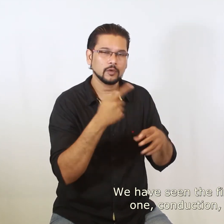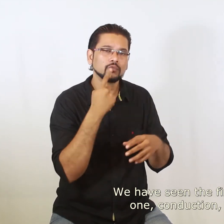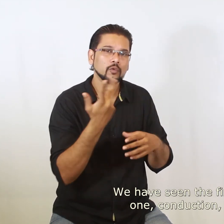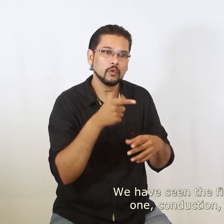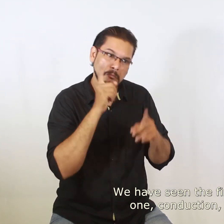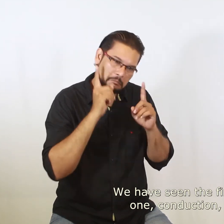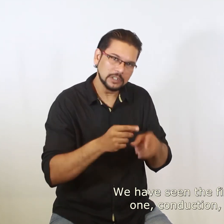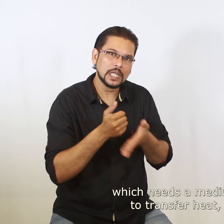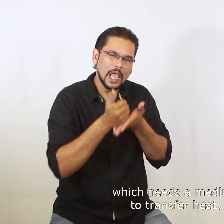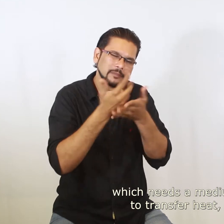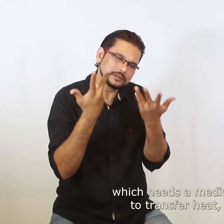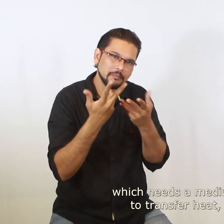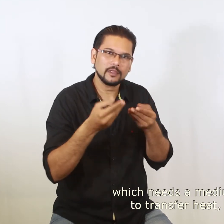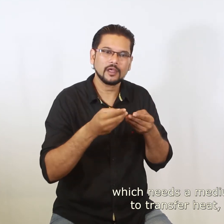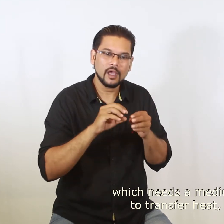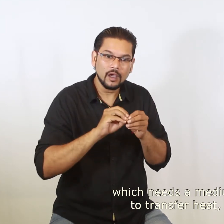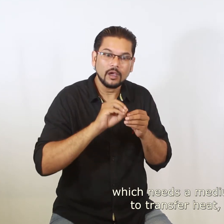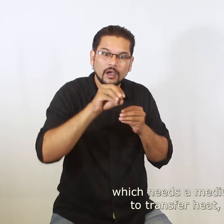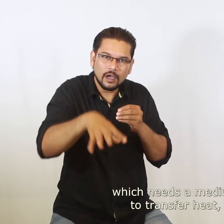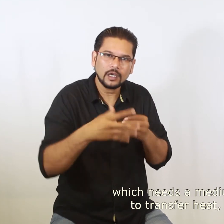which needs a medium to transfer heat,